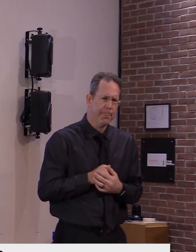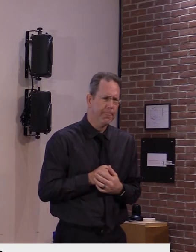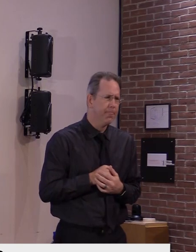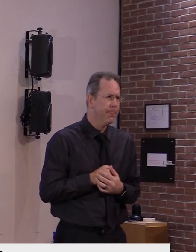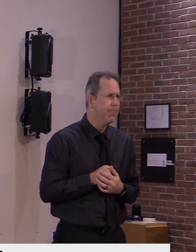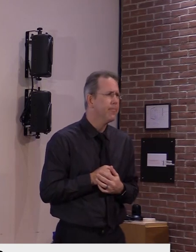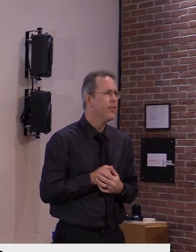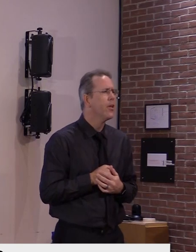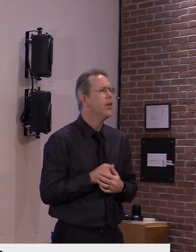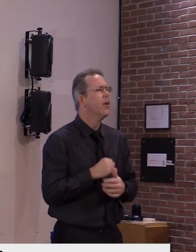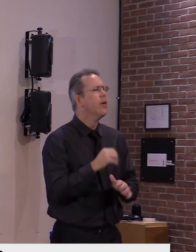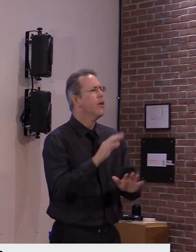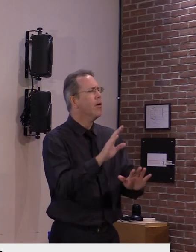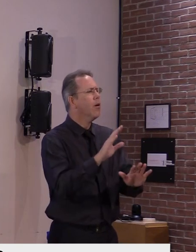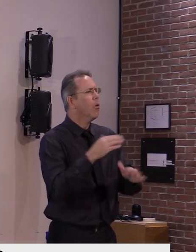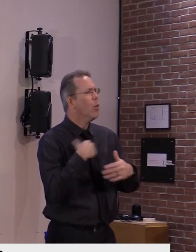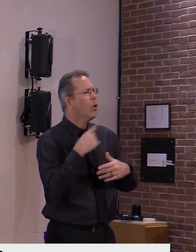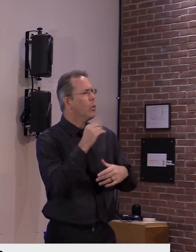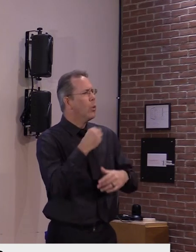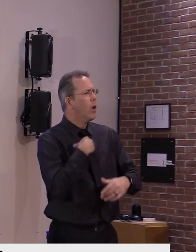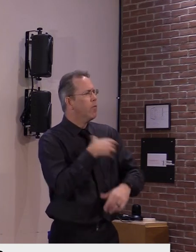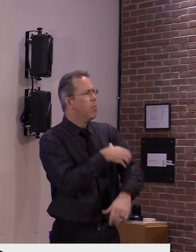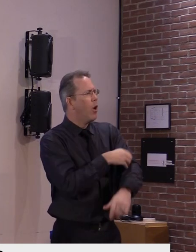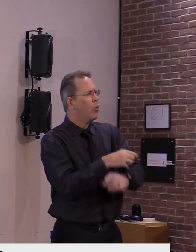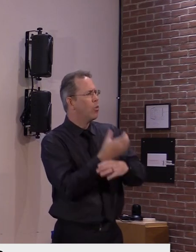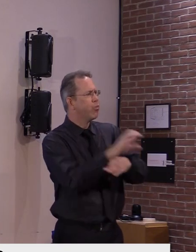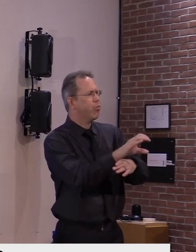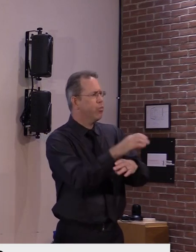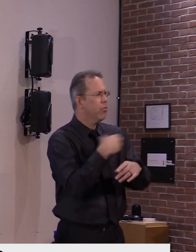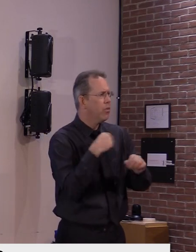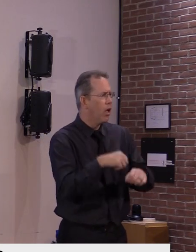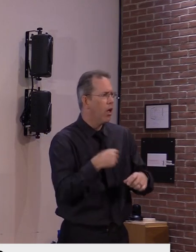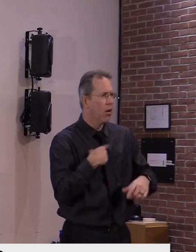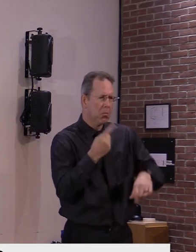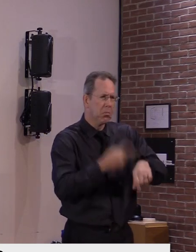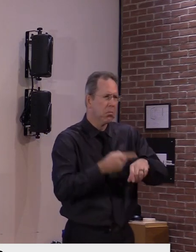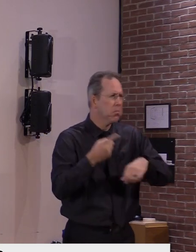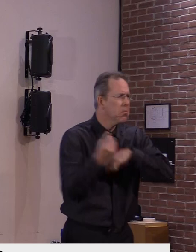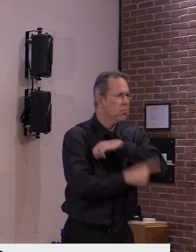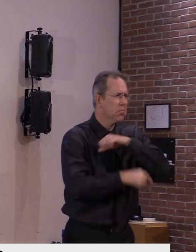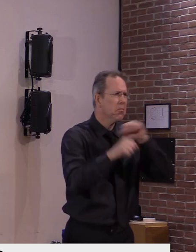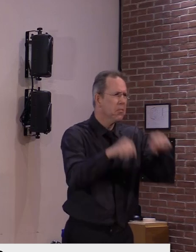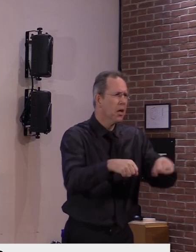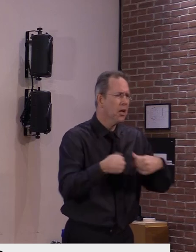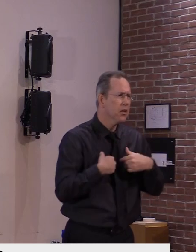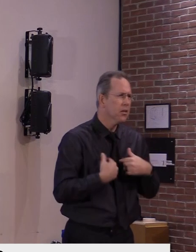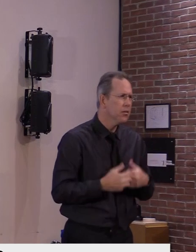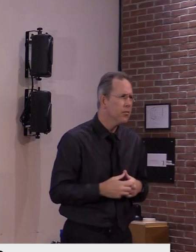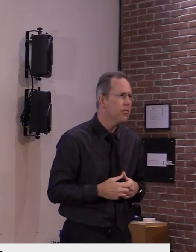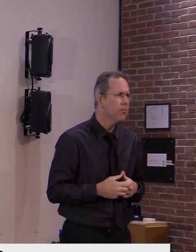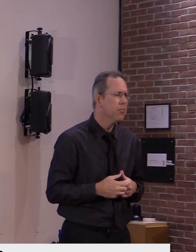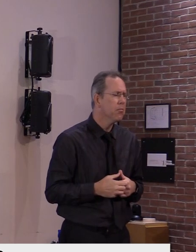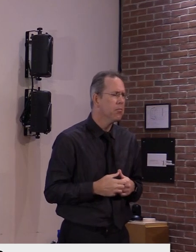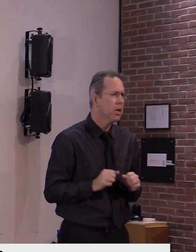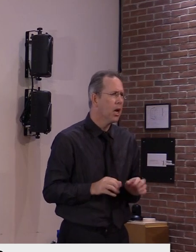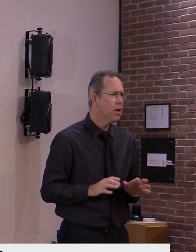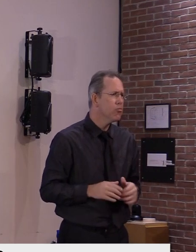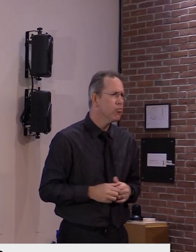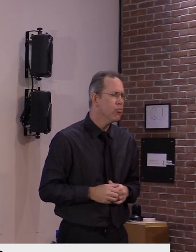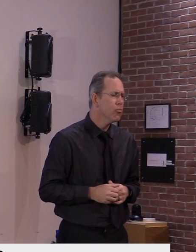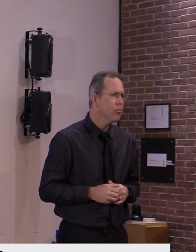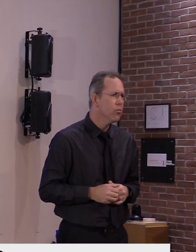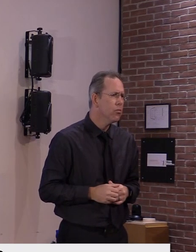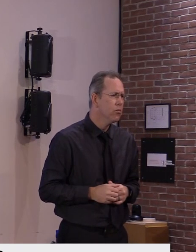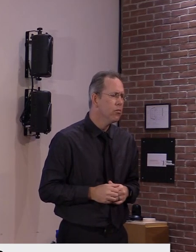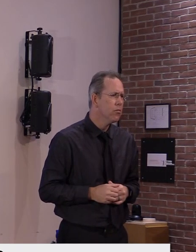We could impose many sanctions against those folks that don't choose to follow the executive